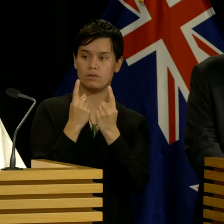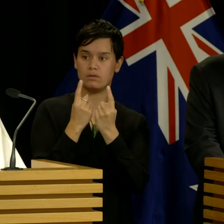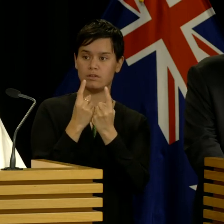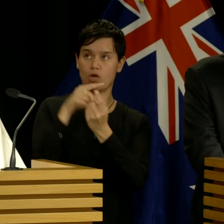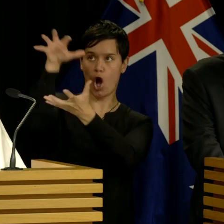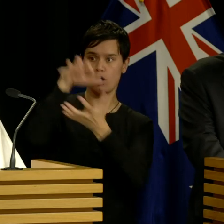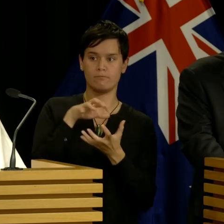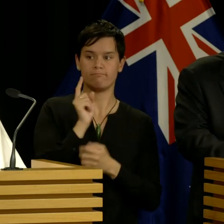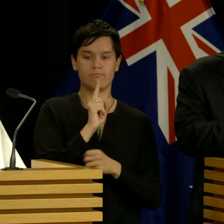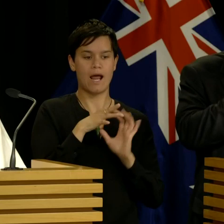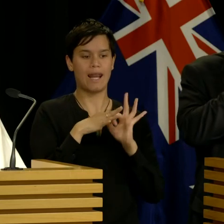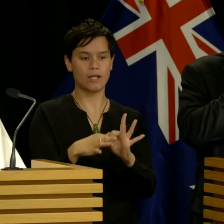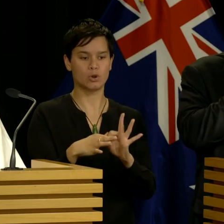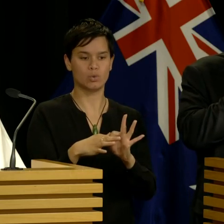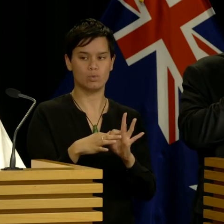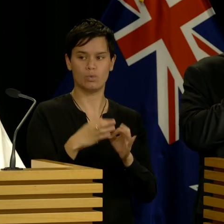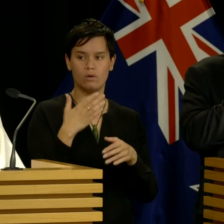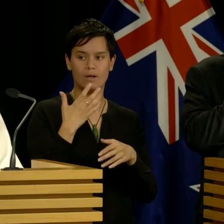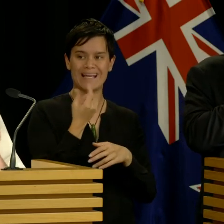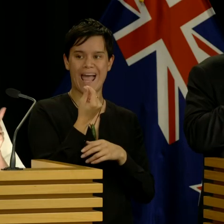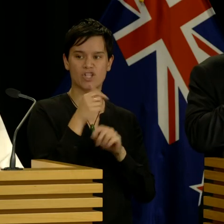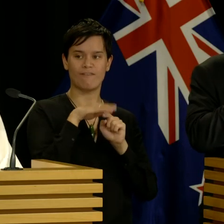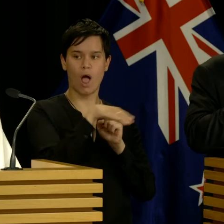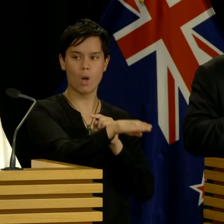that. Robertson, the